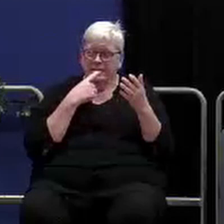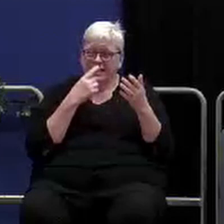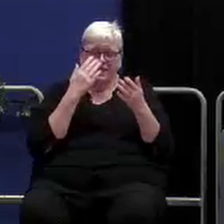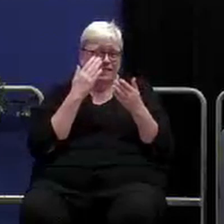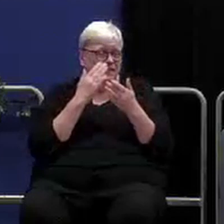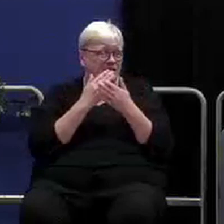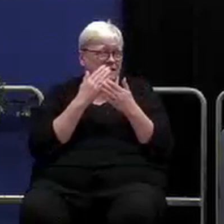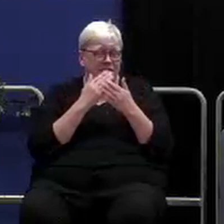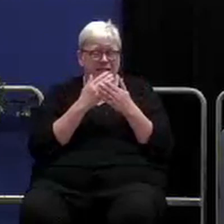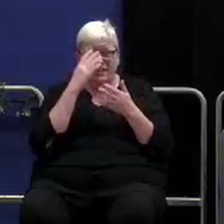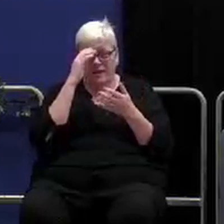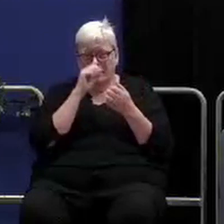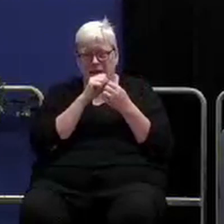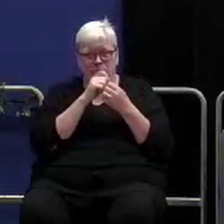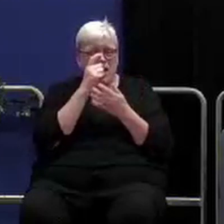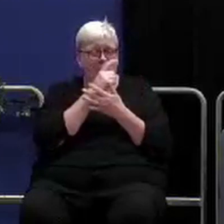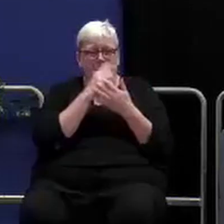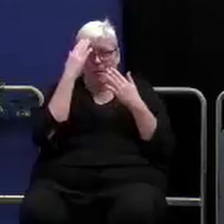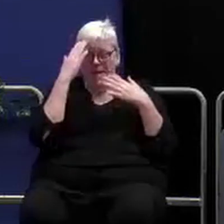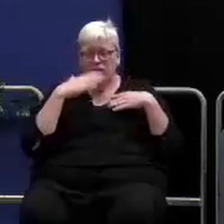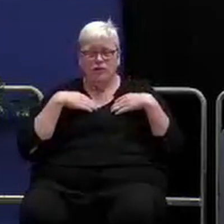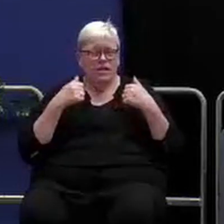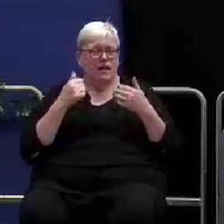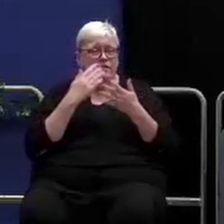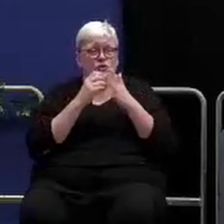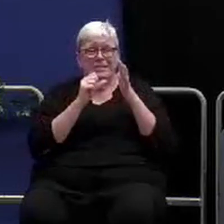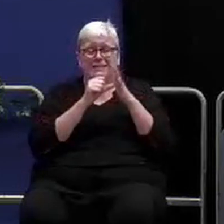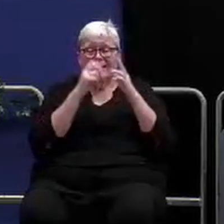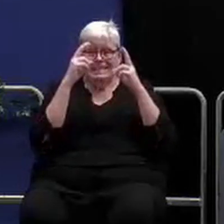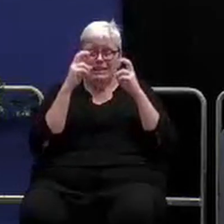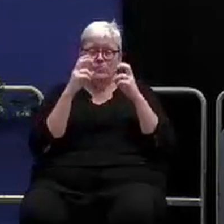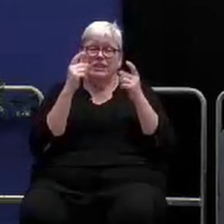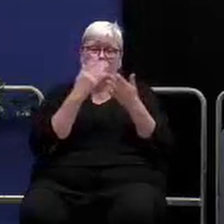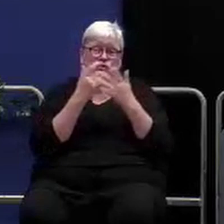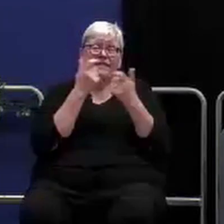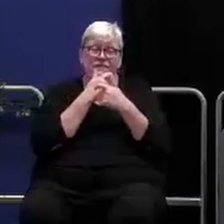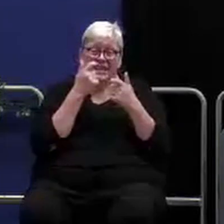a memoir about mental health and really tricky subjects, it is quite funny.